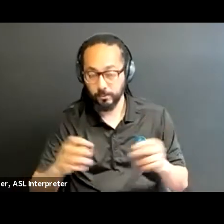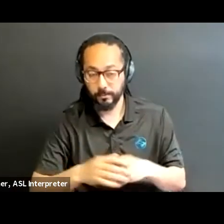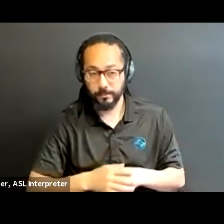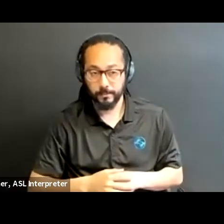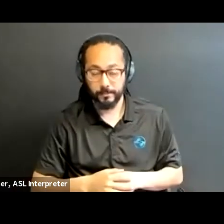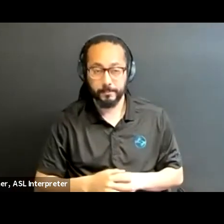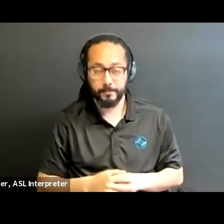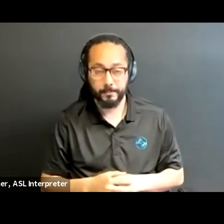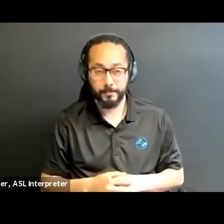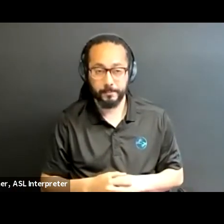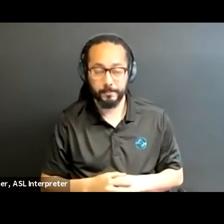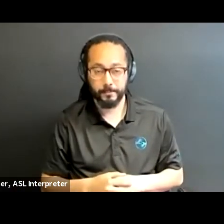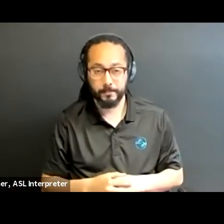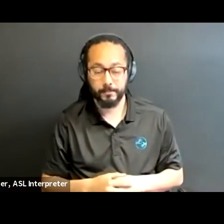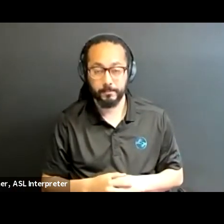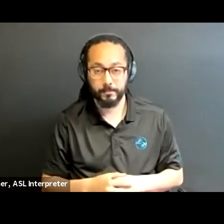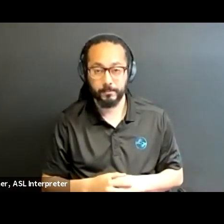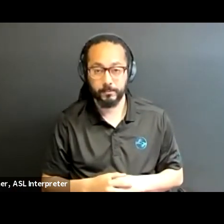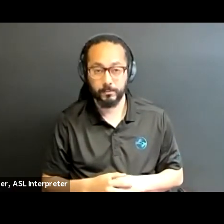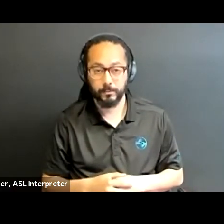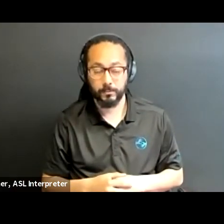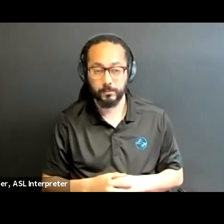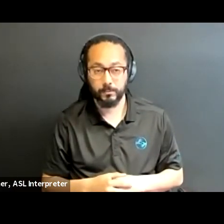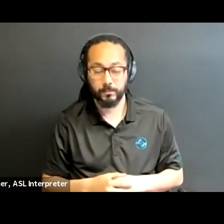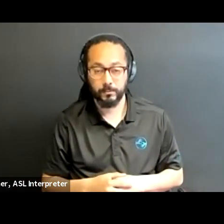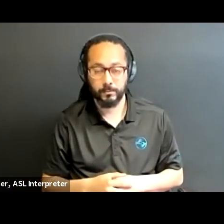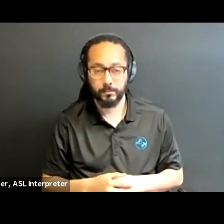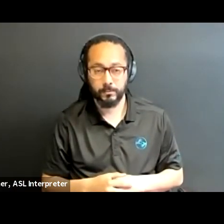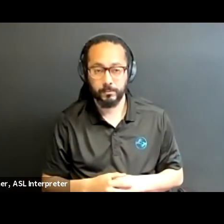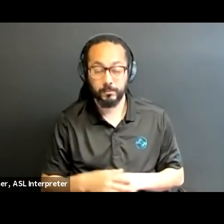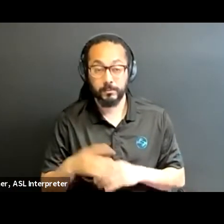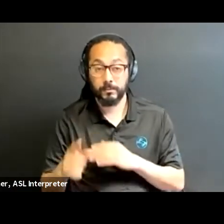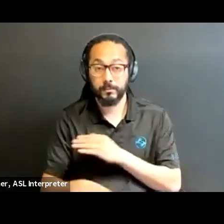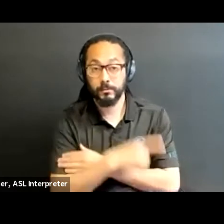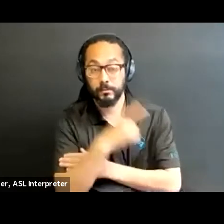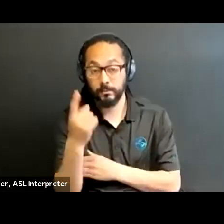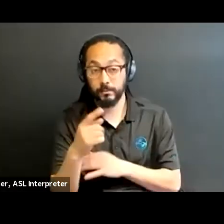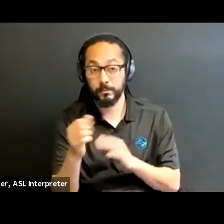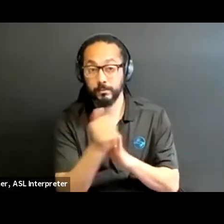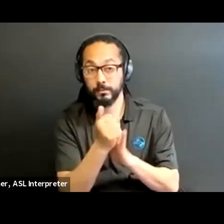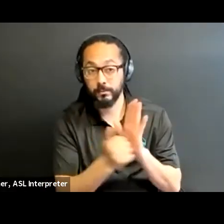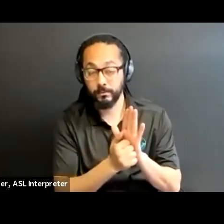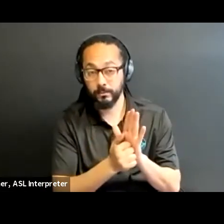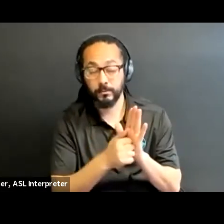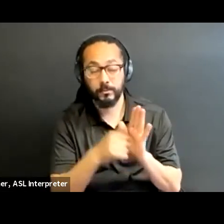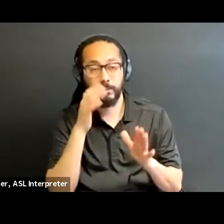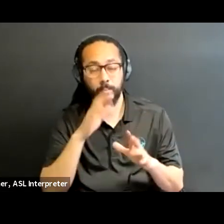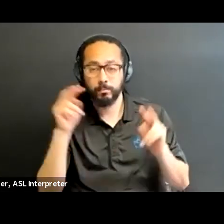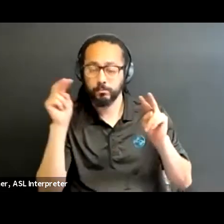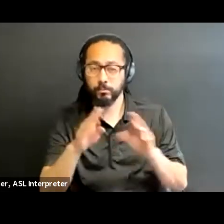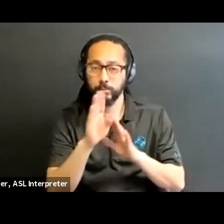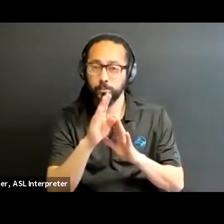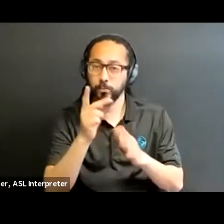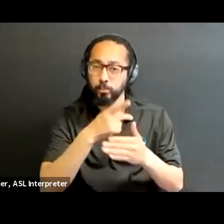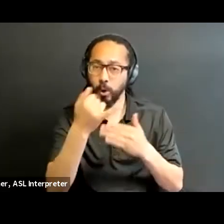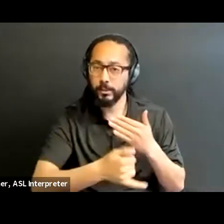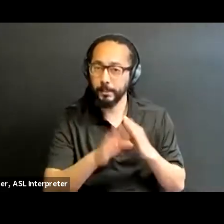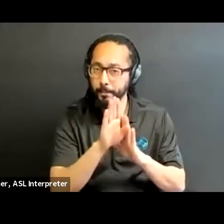So today's agenda will be going through the project background, highlighting some survey insights. We'll be speaking about